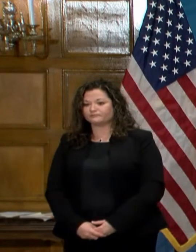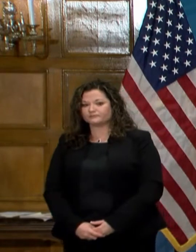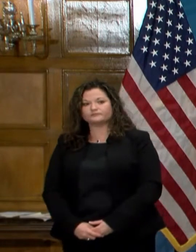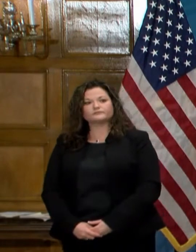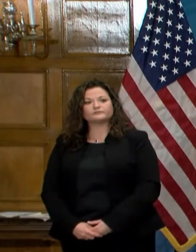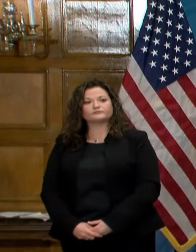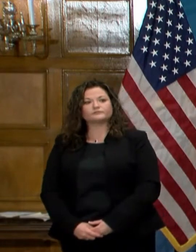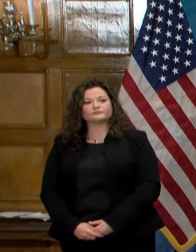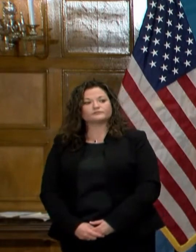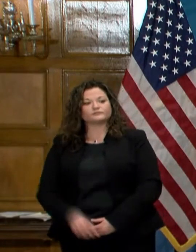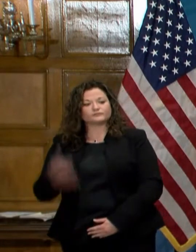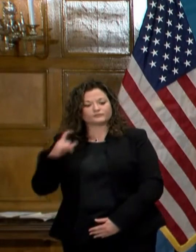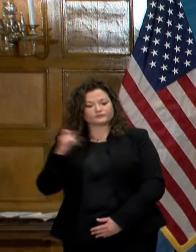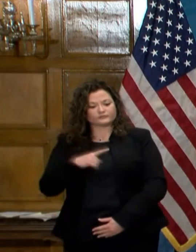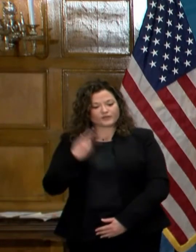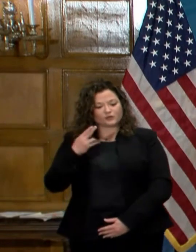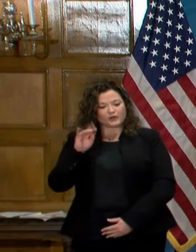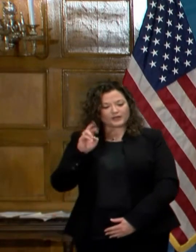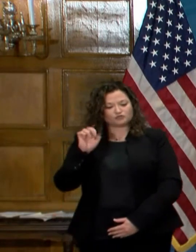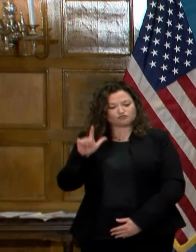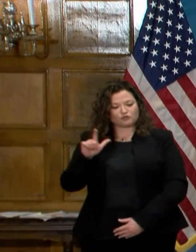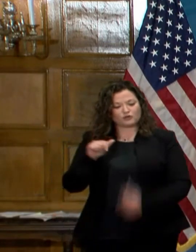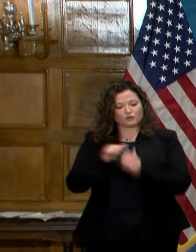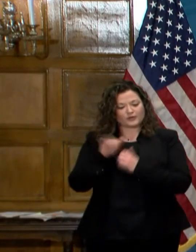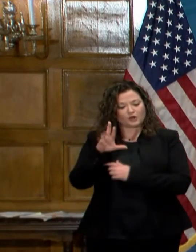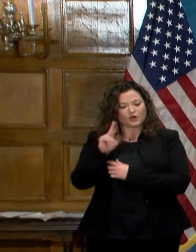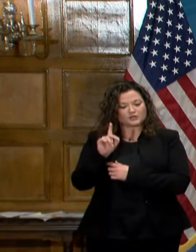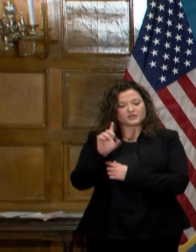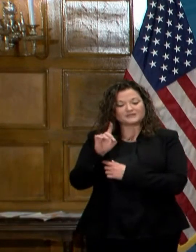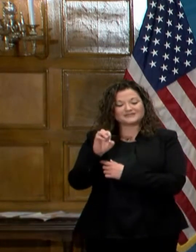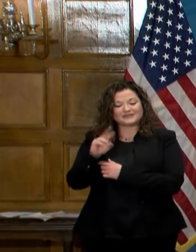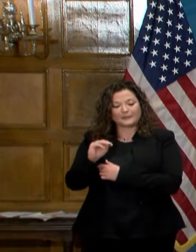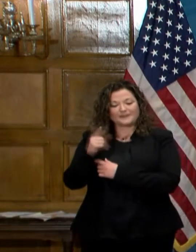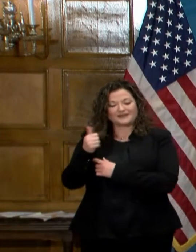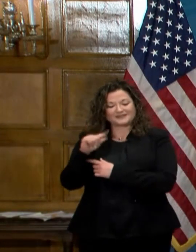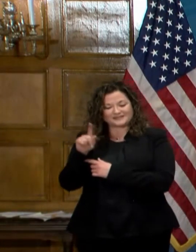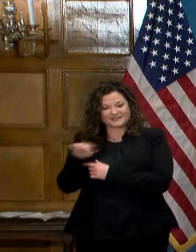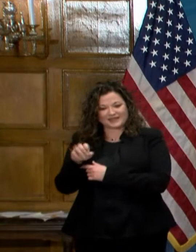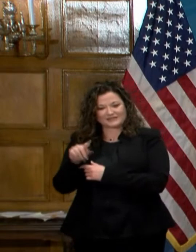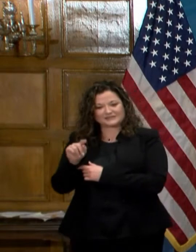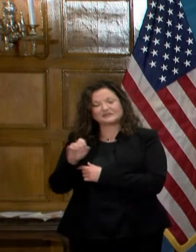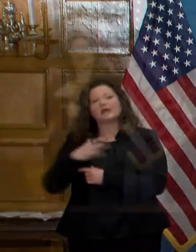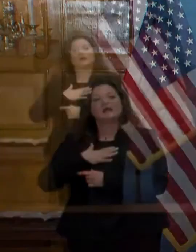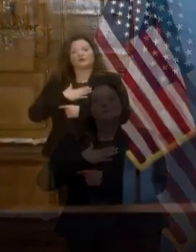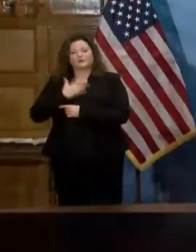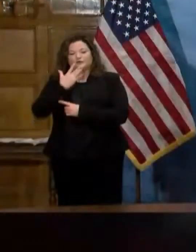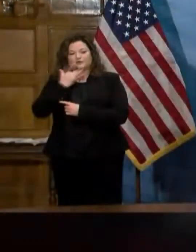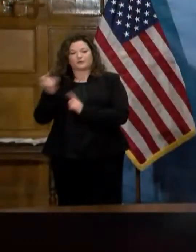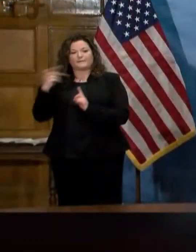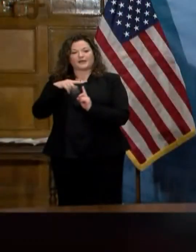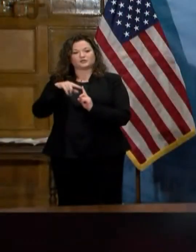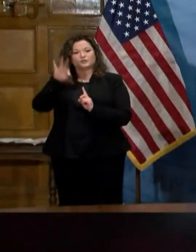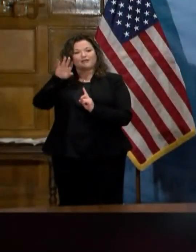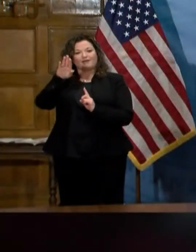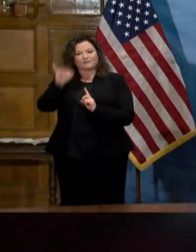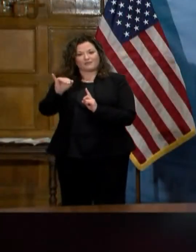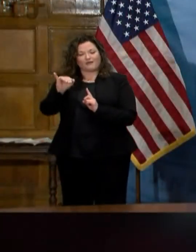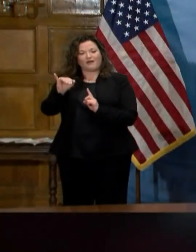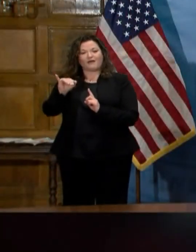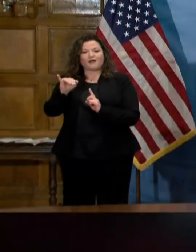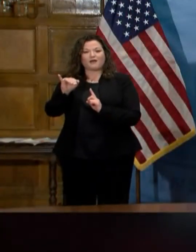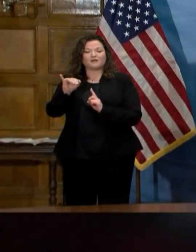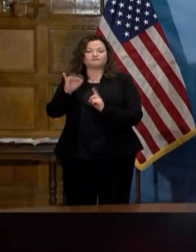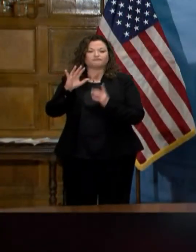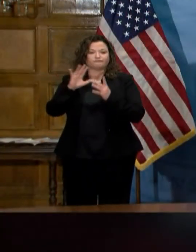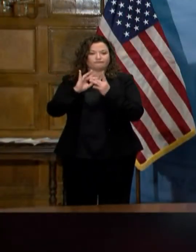Hi, Governor. This is Rachel Herzog with the Arkansas Democrat Gazette. I wanted to go back to the topic of the FBI warning of attacks on state